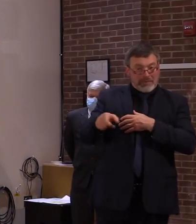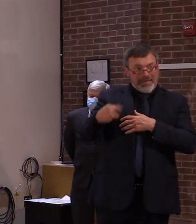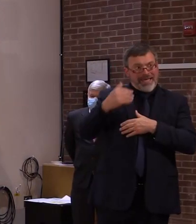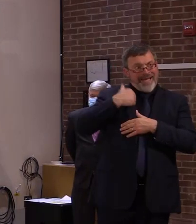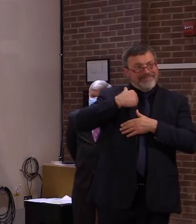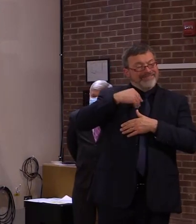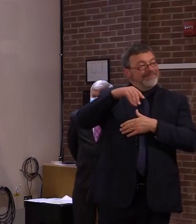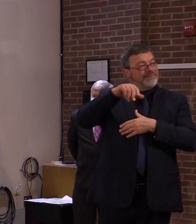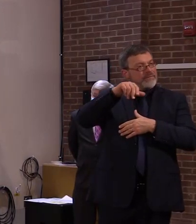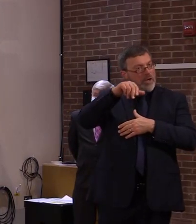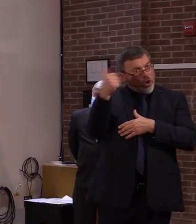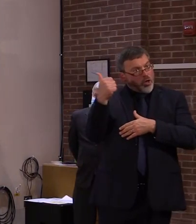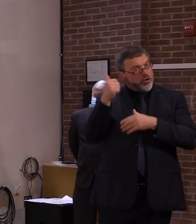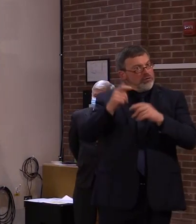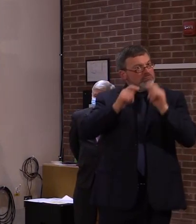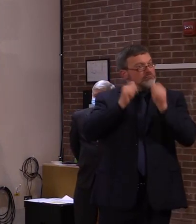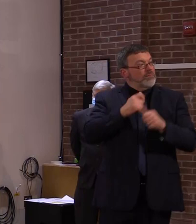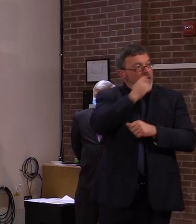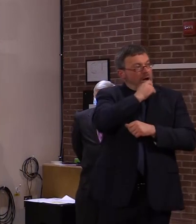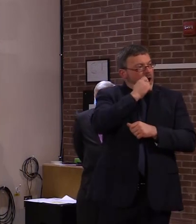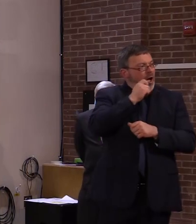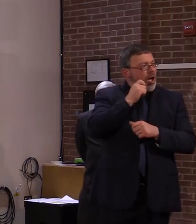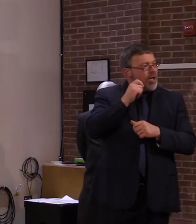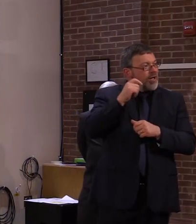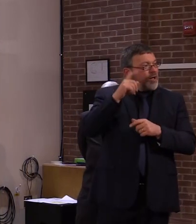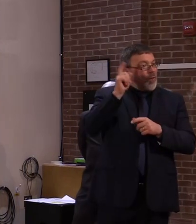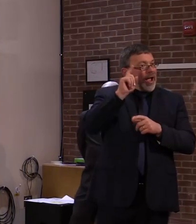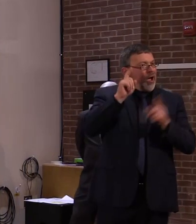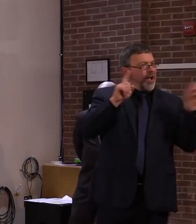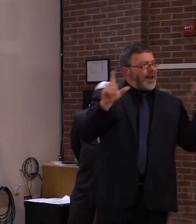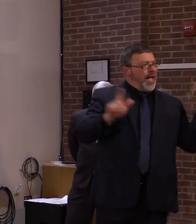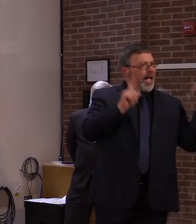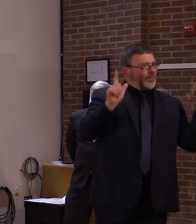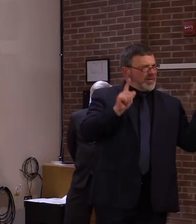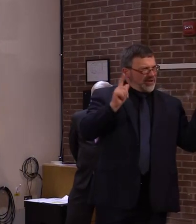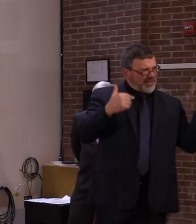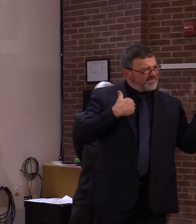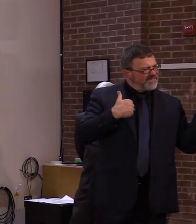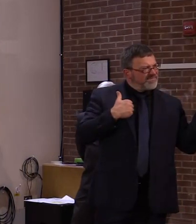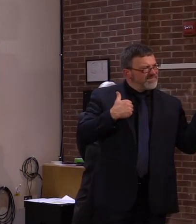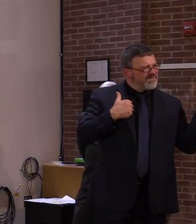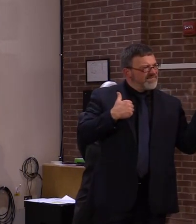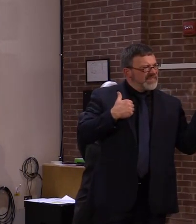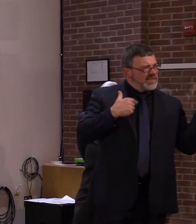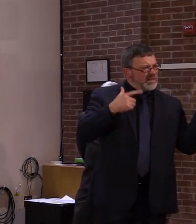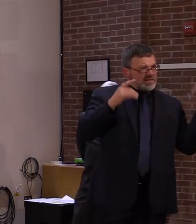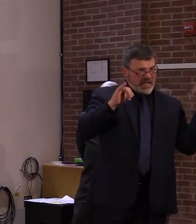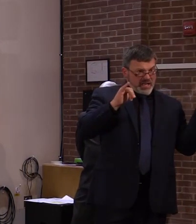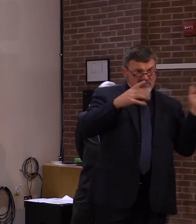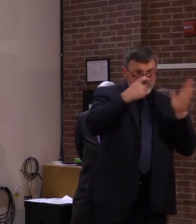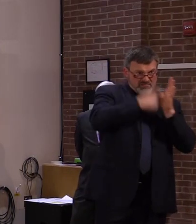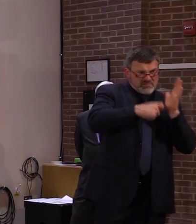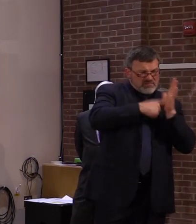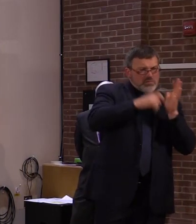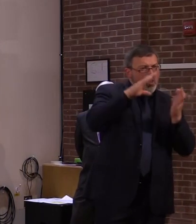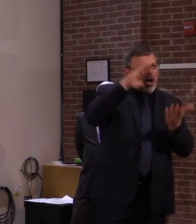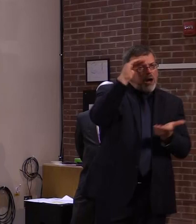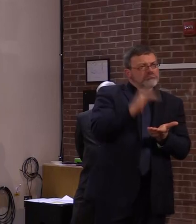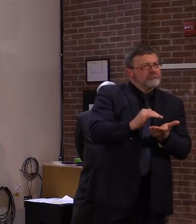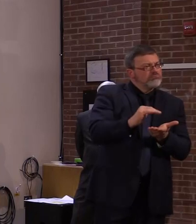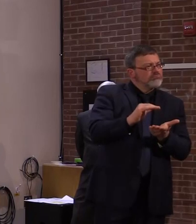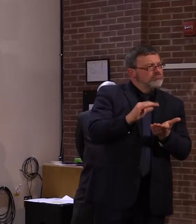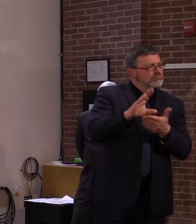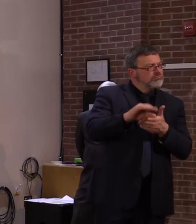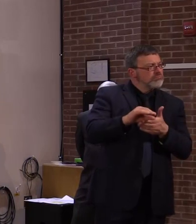that Vermont will consider, or is there some other way that the state will be providing free or reduced price access to the rapid tests, the ones that are being used in